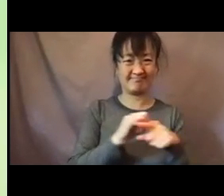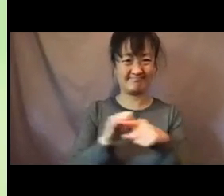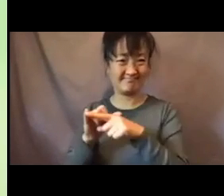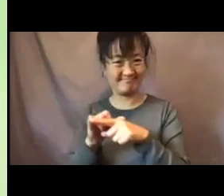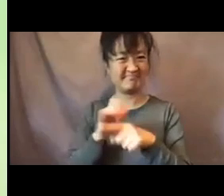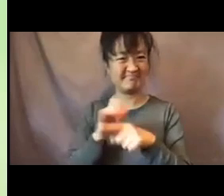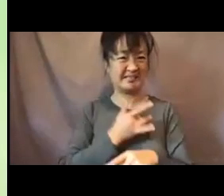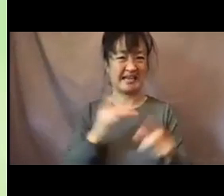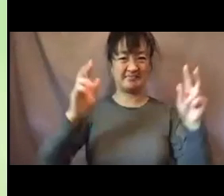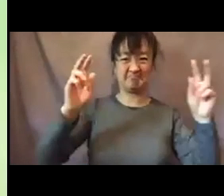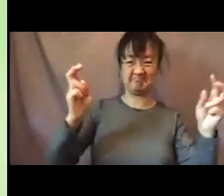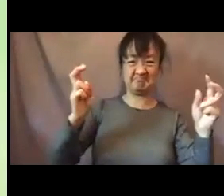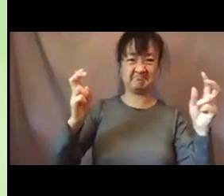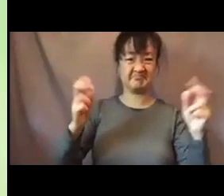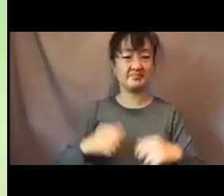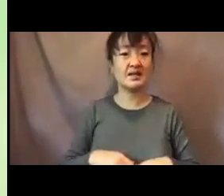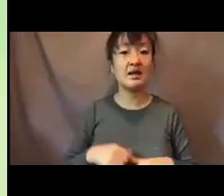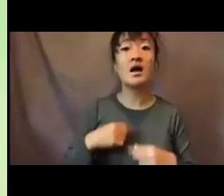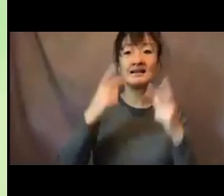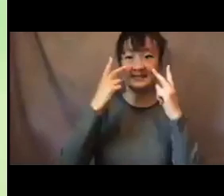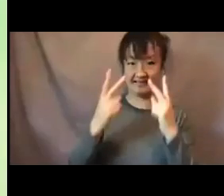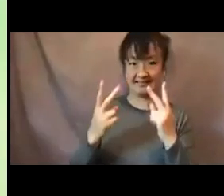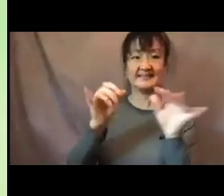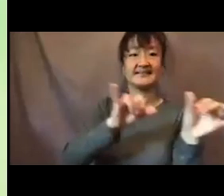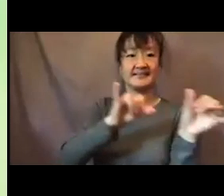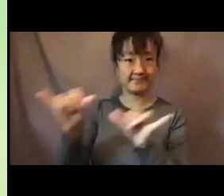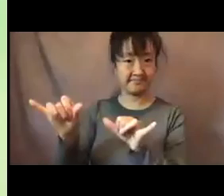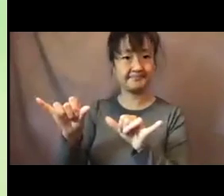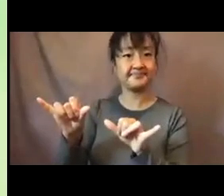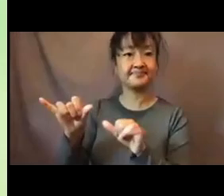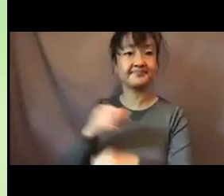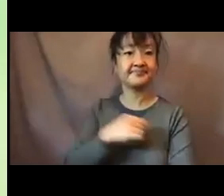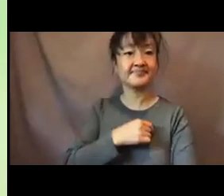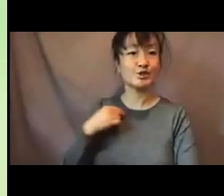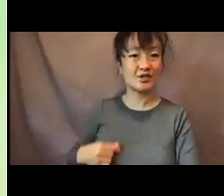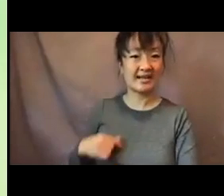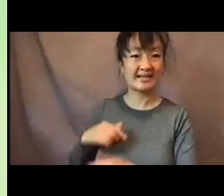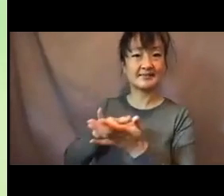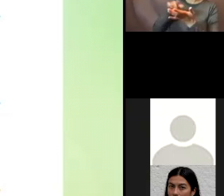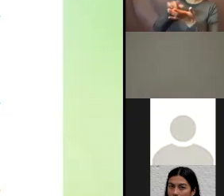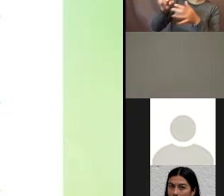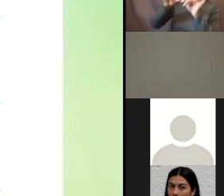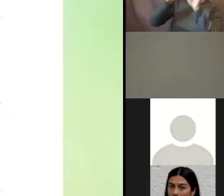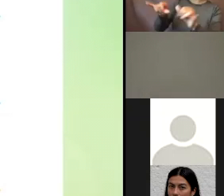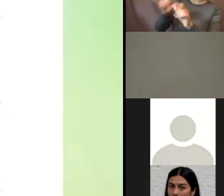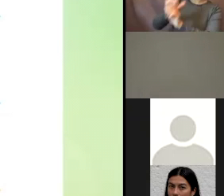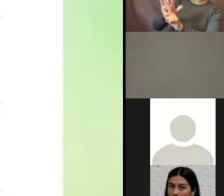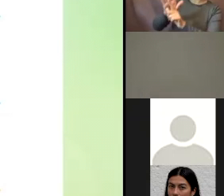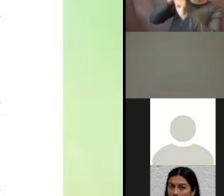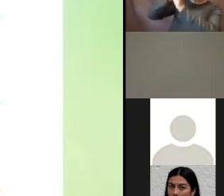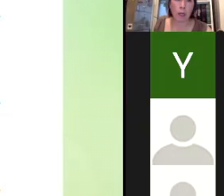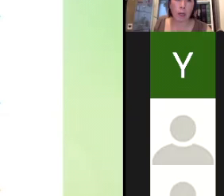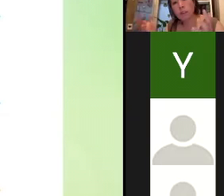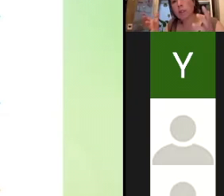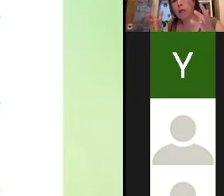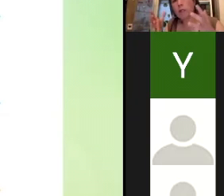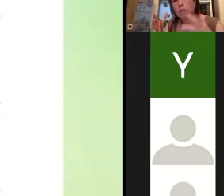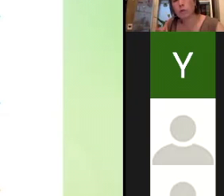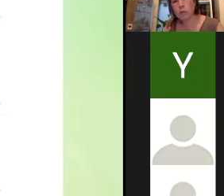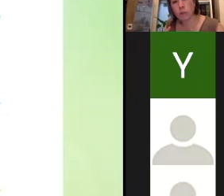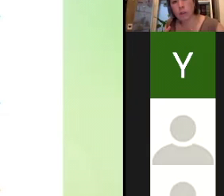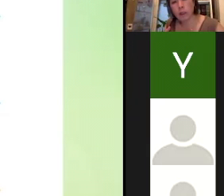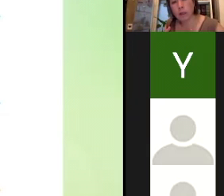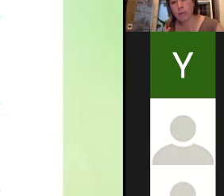we also see it within Chinese medicine as the systems that will also think about what's happening in the body. How strong is